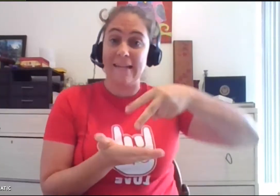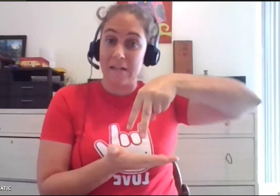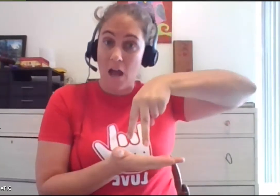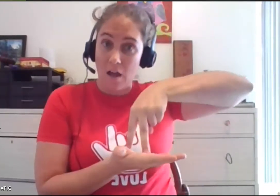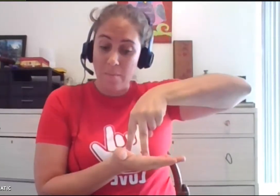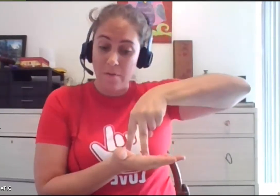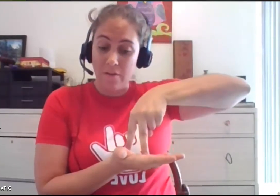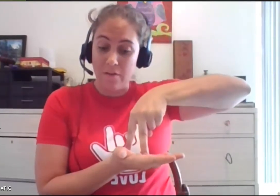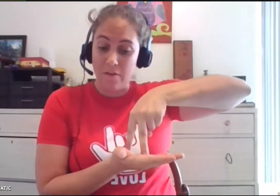Stand up.